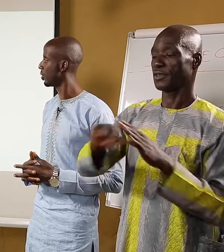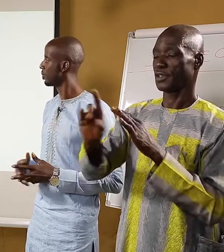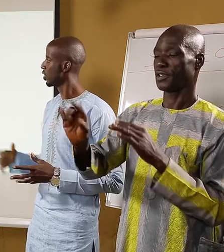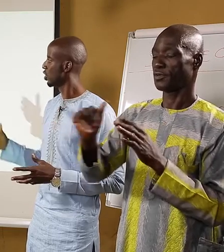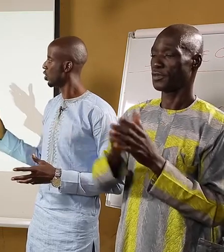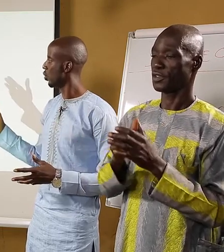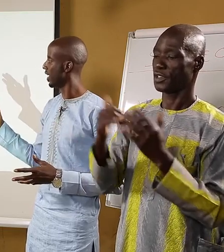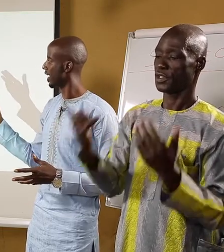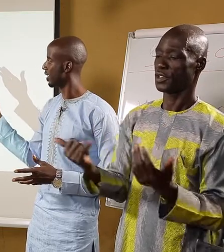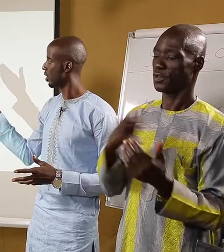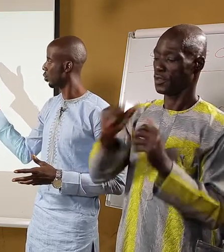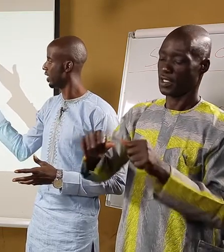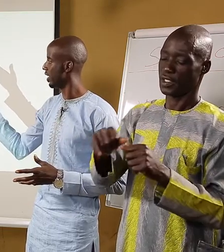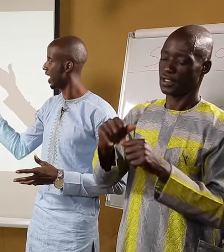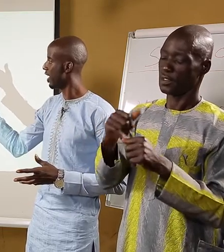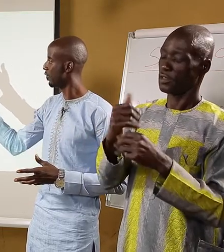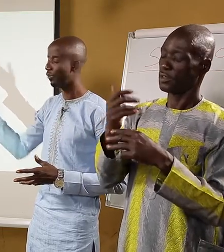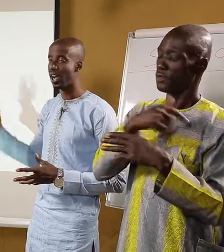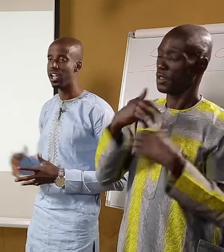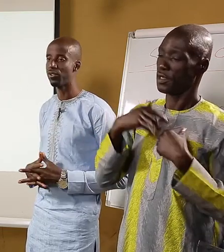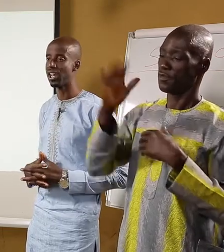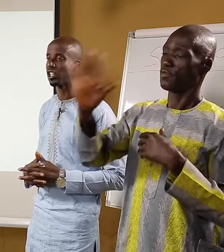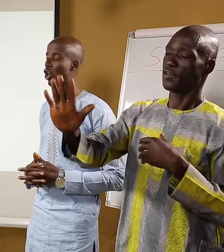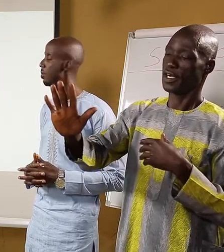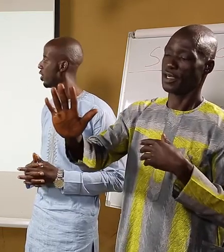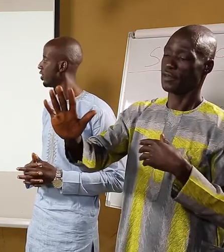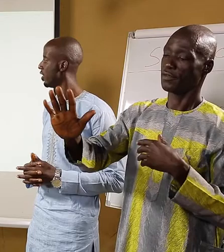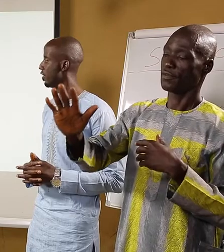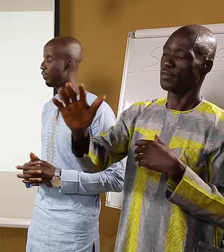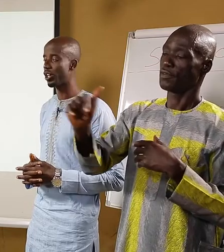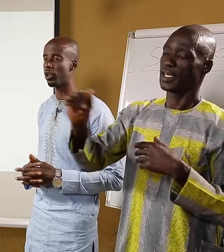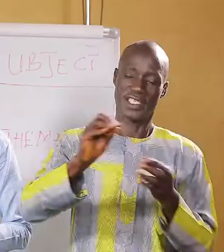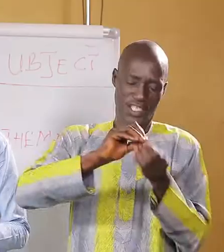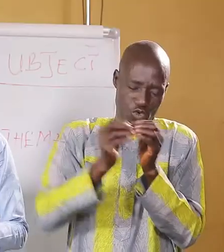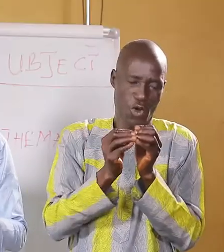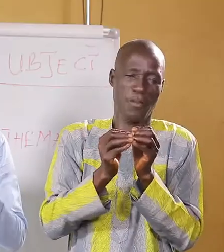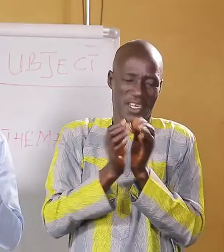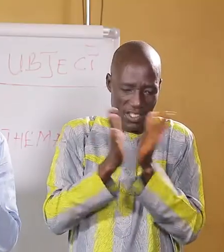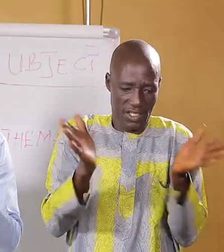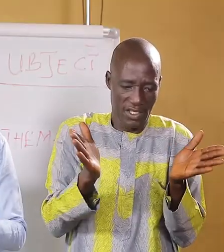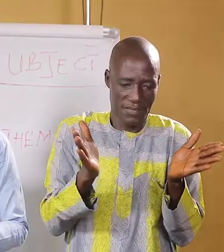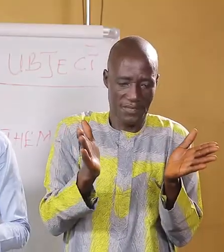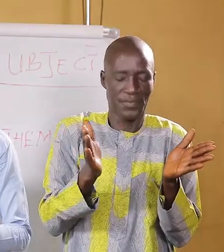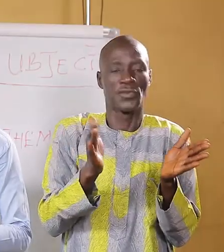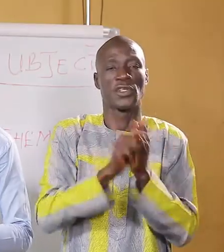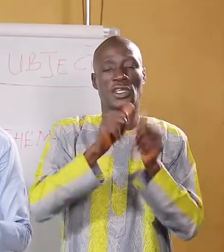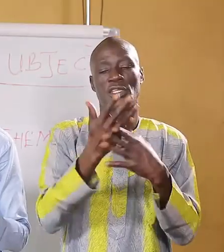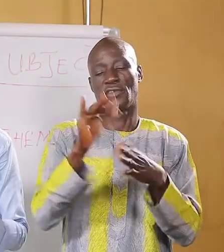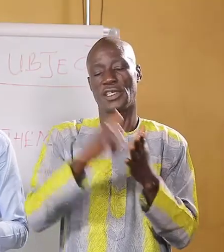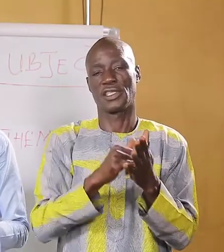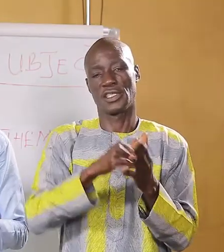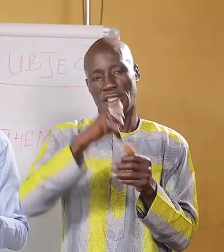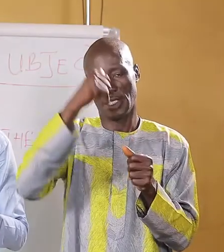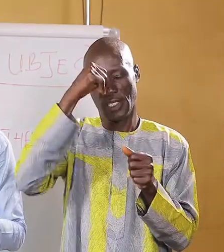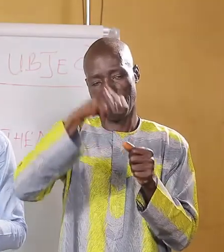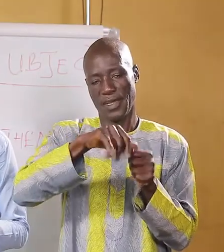denominator. So we have 5 as a common factor. Remember, in our previous class, we defined